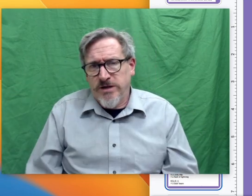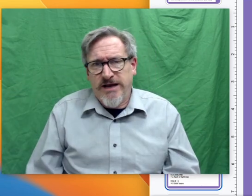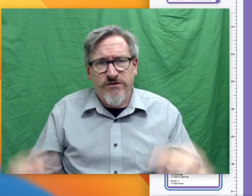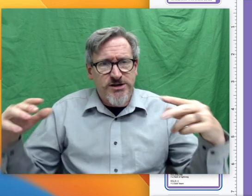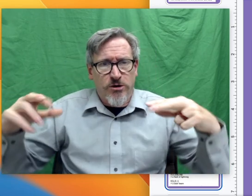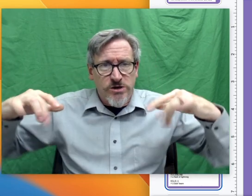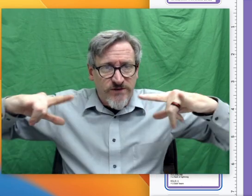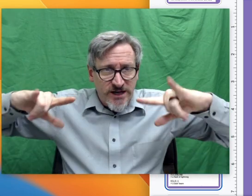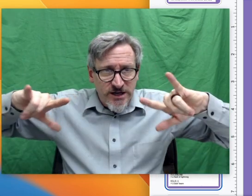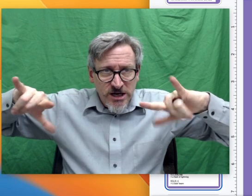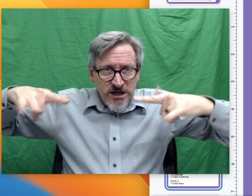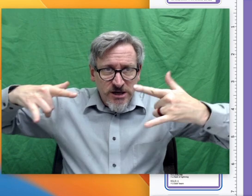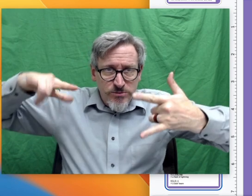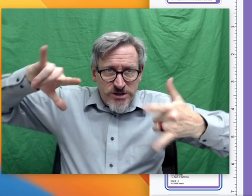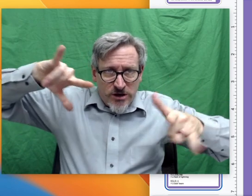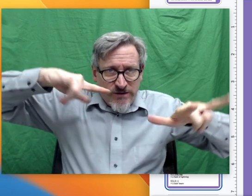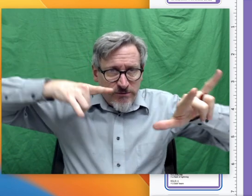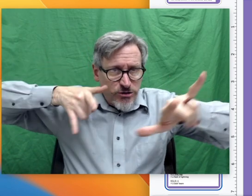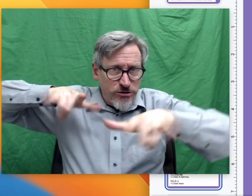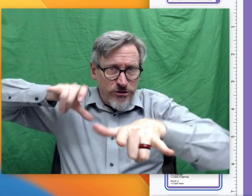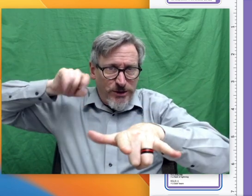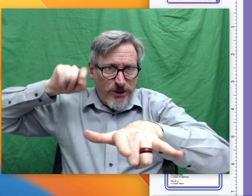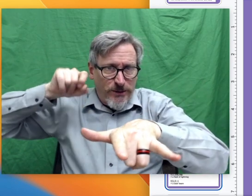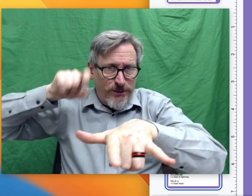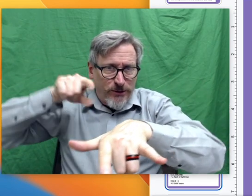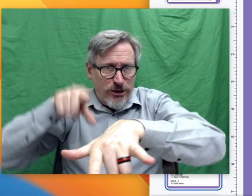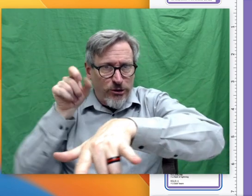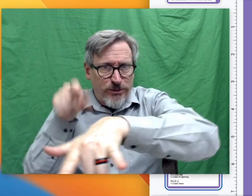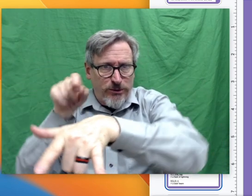Like every Star Wars fight, dogfight.